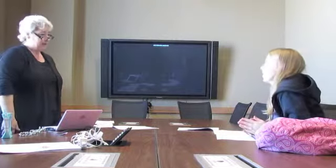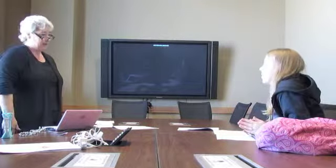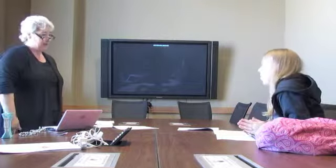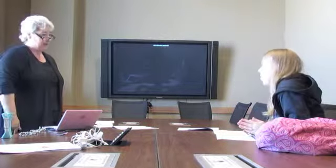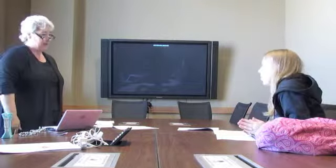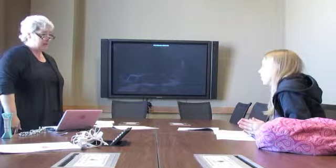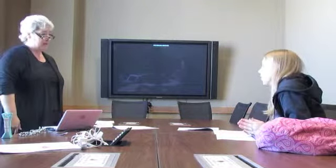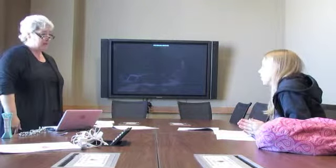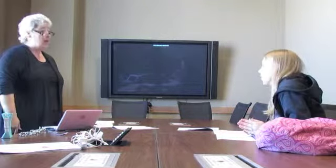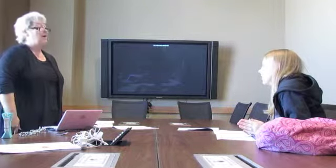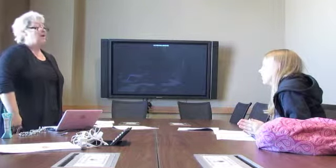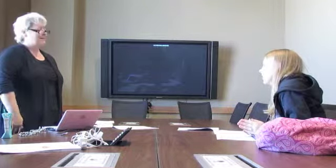something hurts?